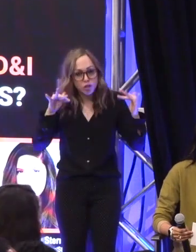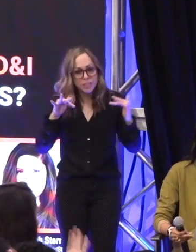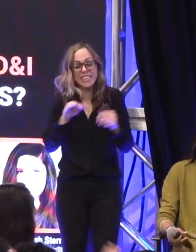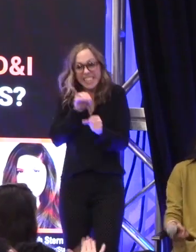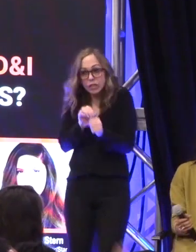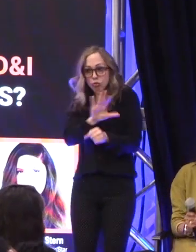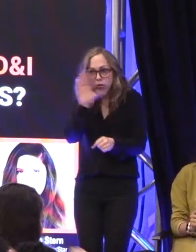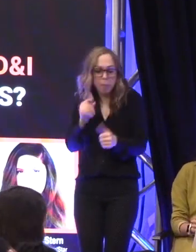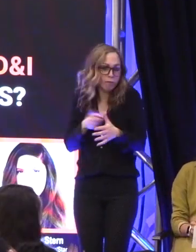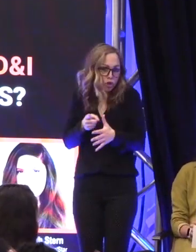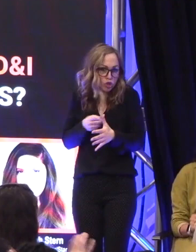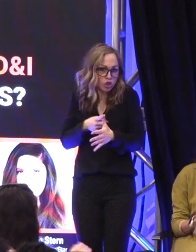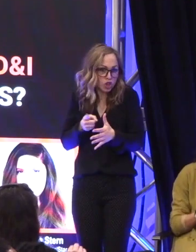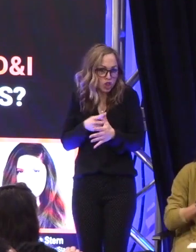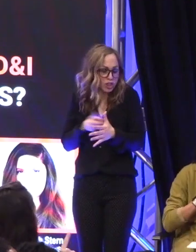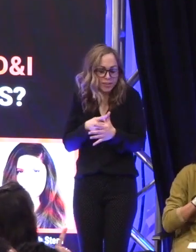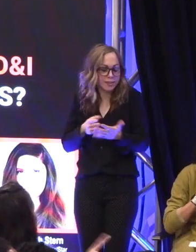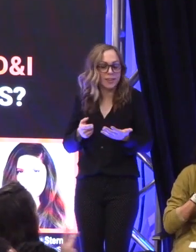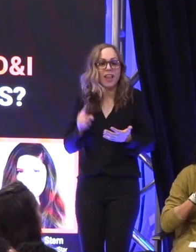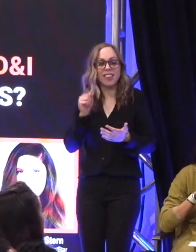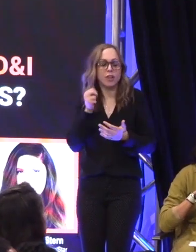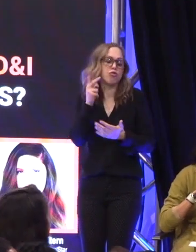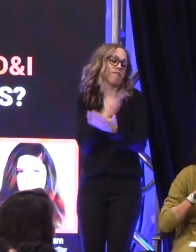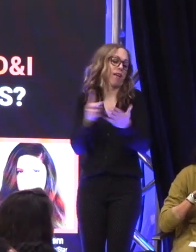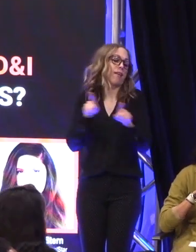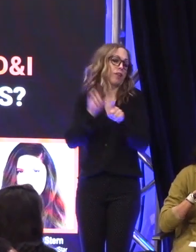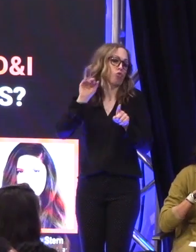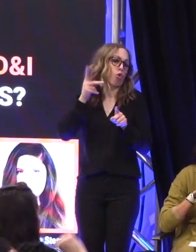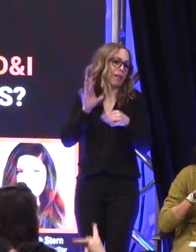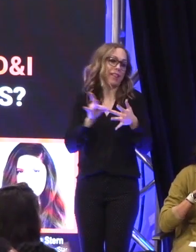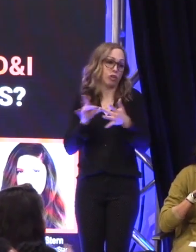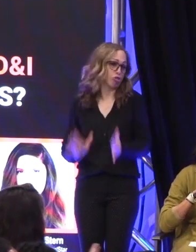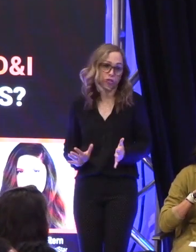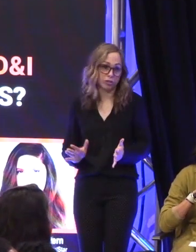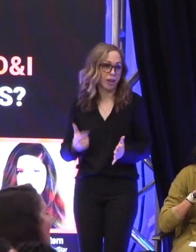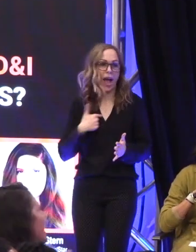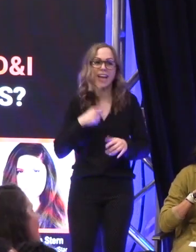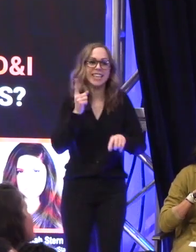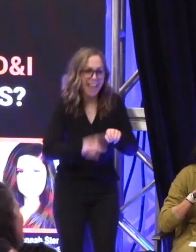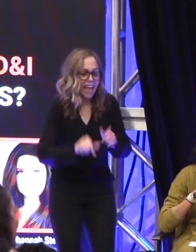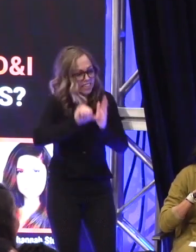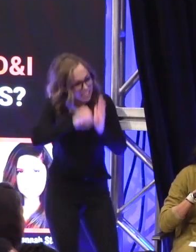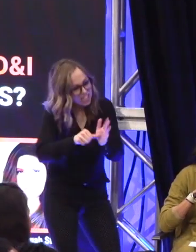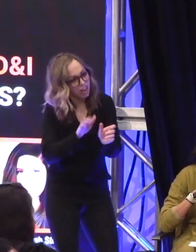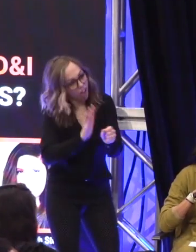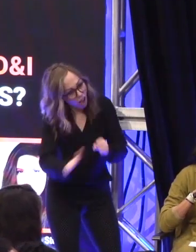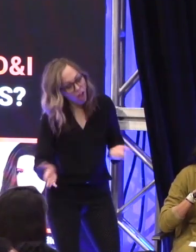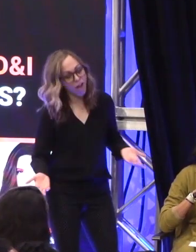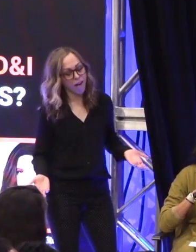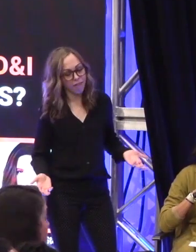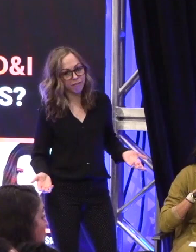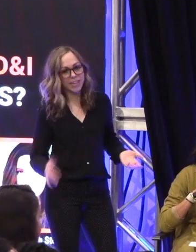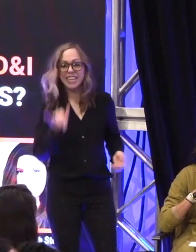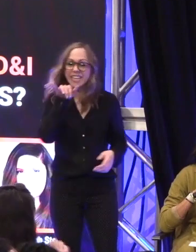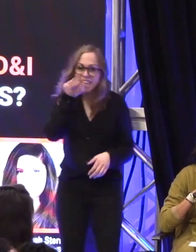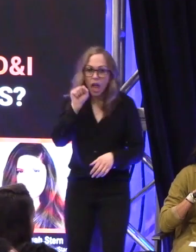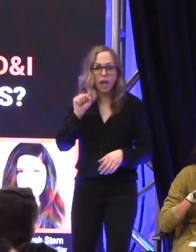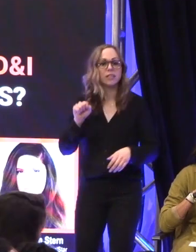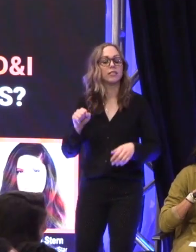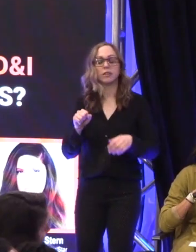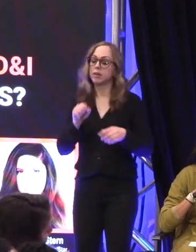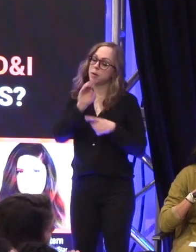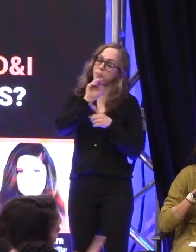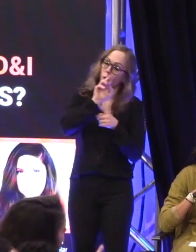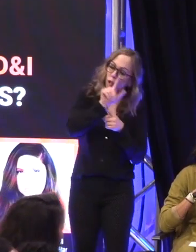your company, you are failing as corporate leaders. Like, I can't be clear enough about that. And again, yes, it's about morals and